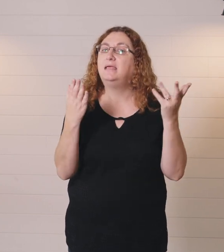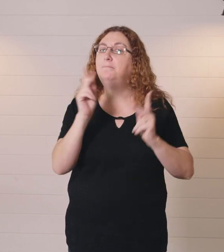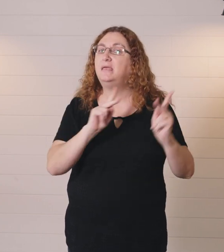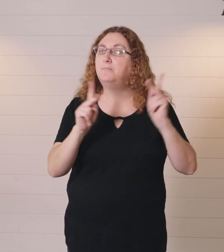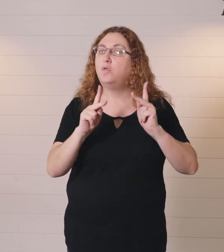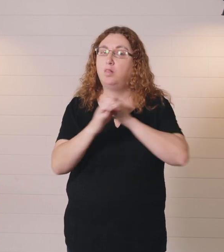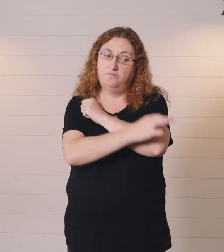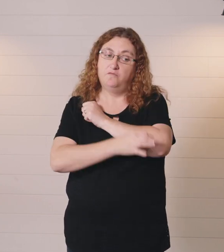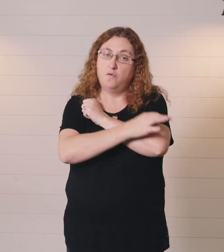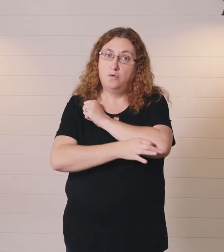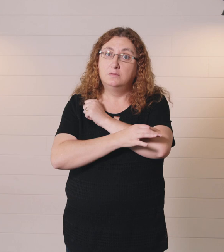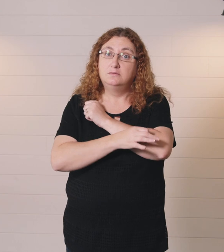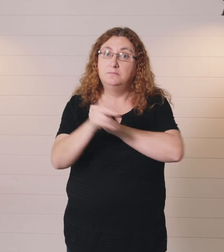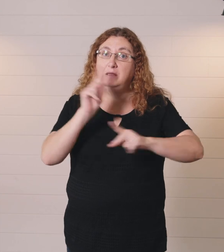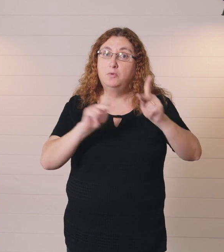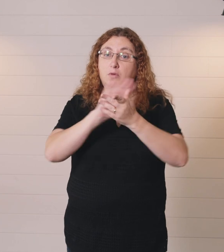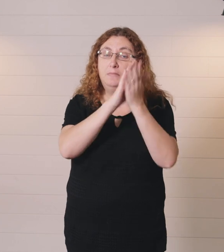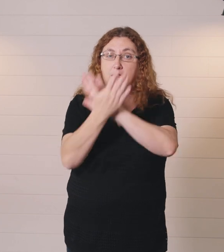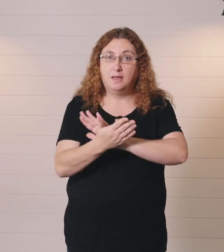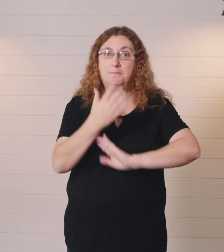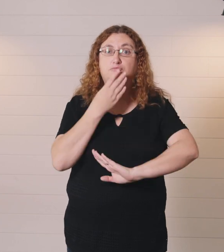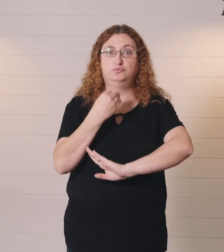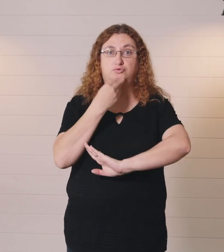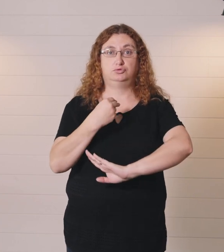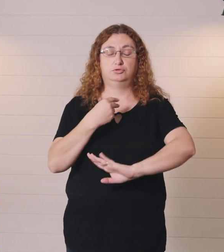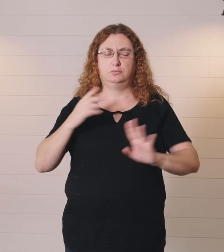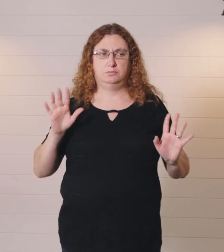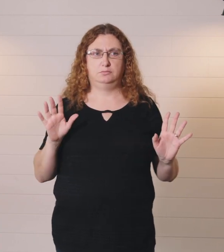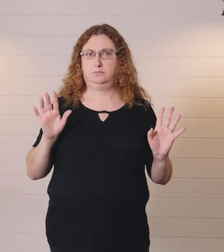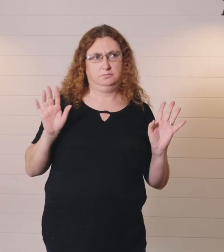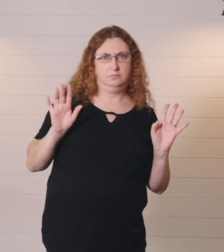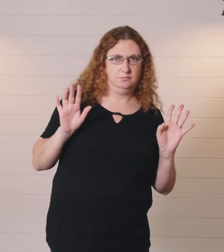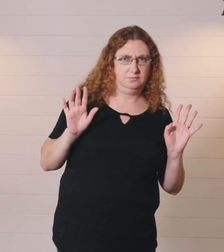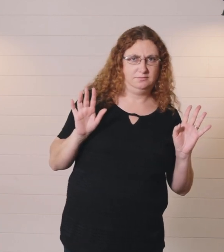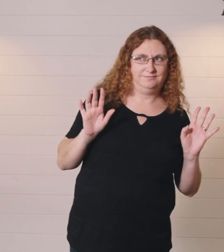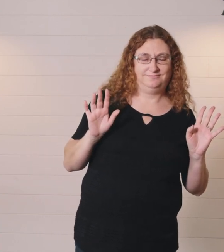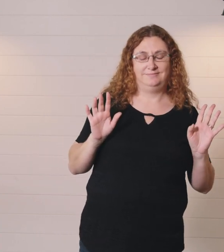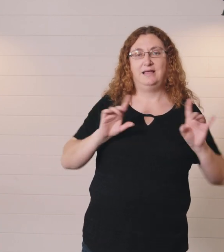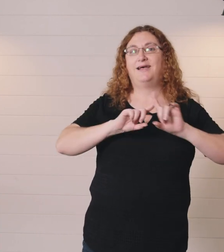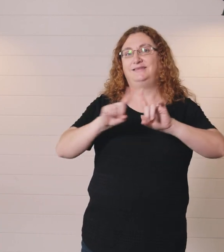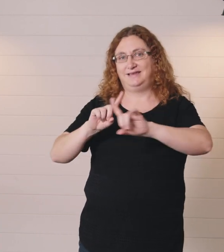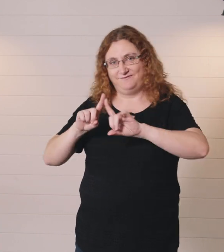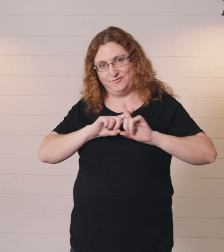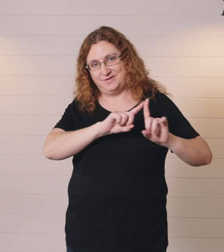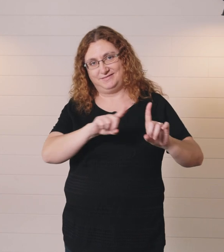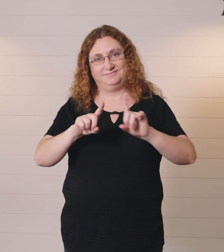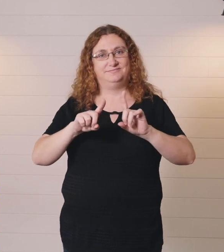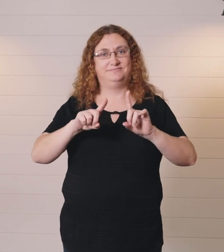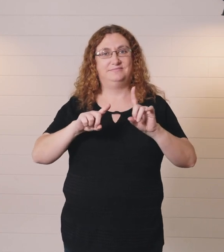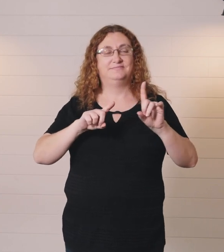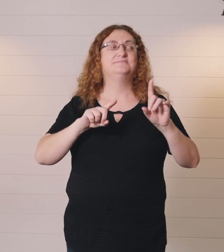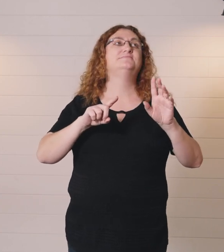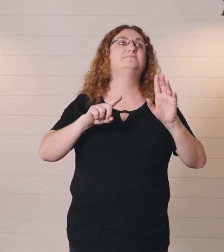Many people of other nationalities became Jews. Now, scholars and commentators